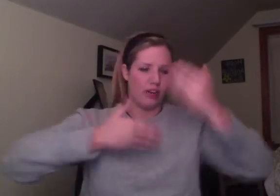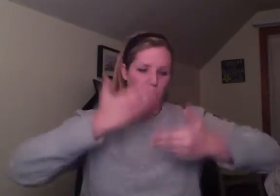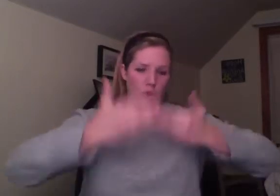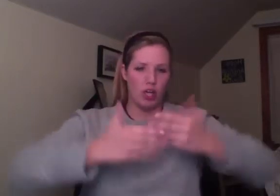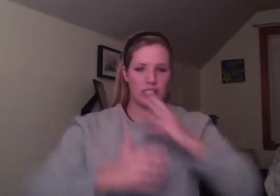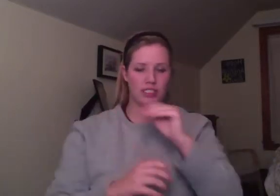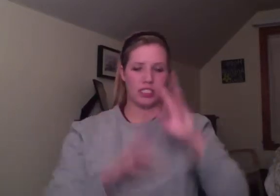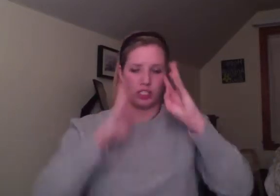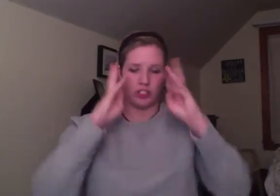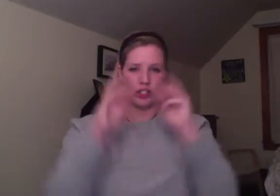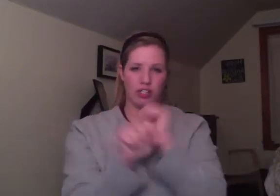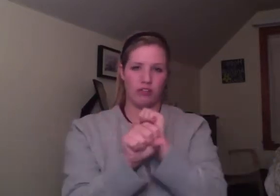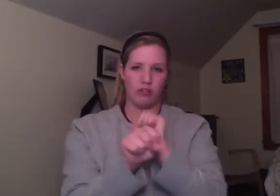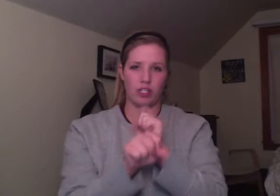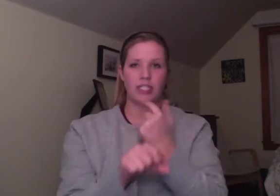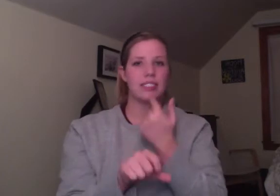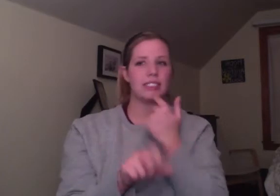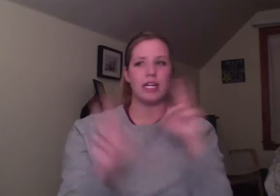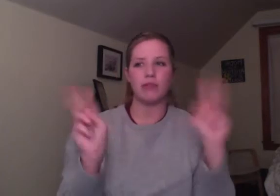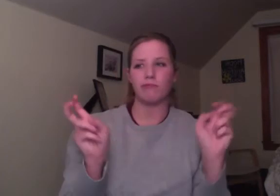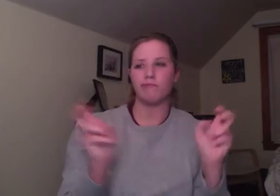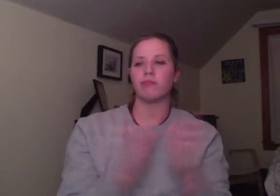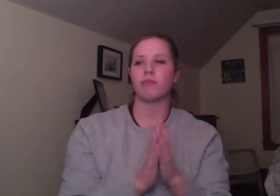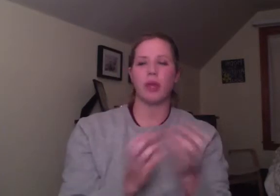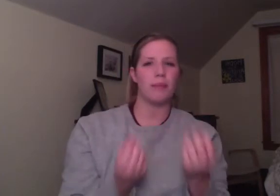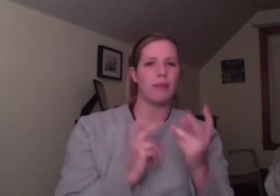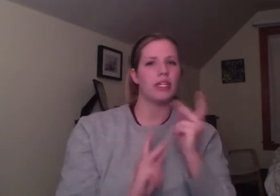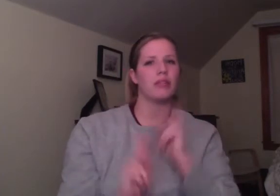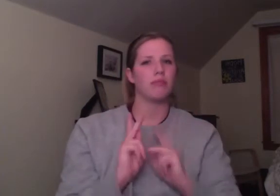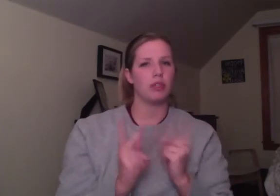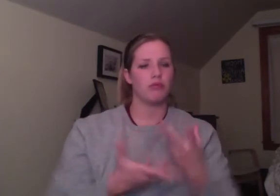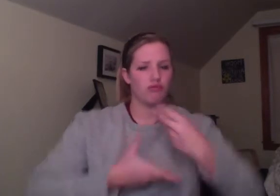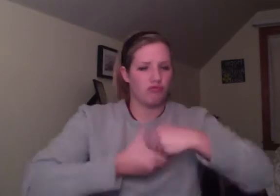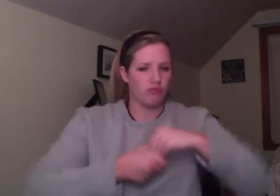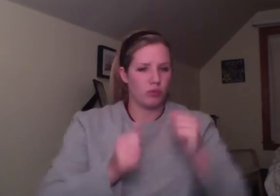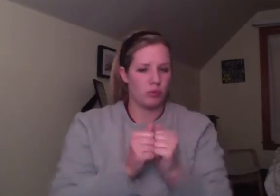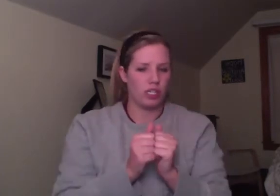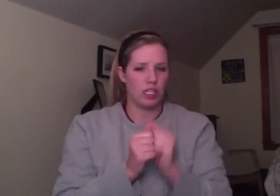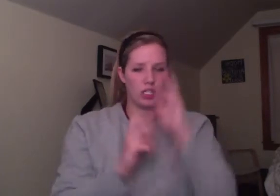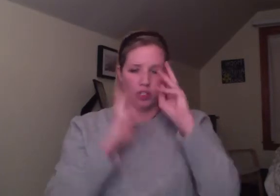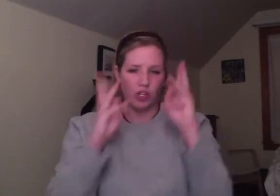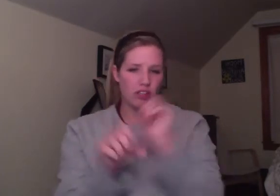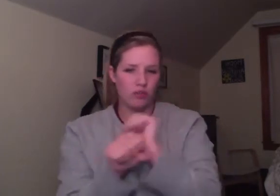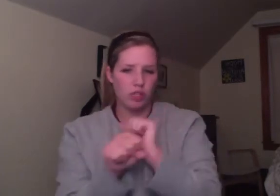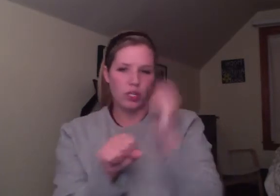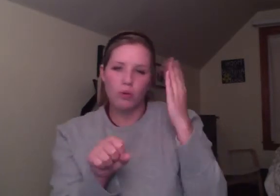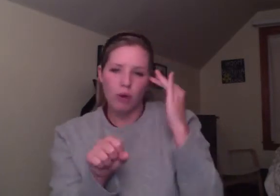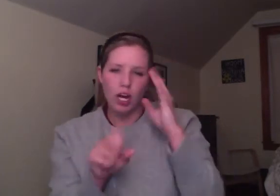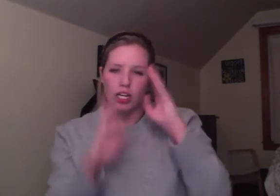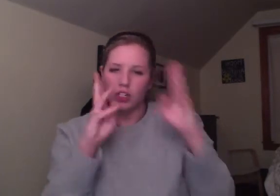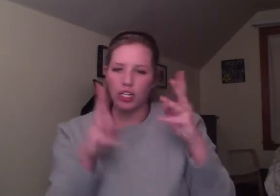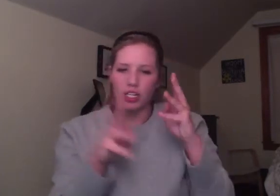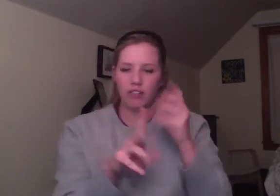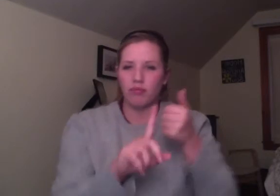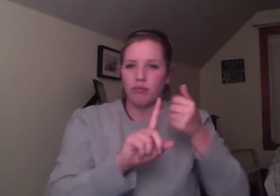says that many people get into doing creative work because they are a creative person, and they like other creative people,